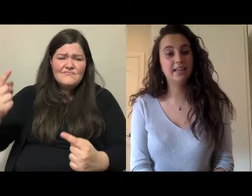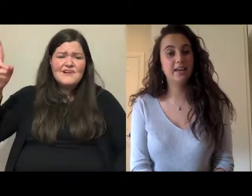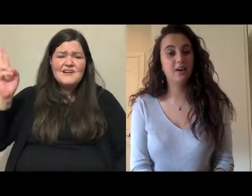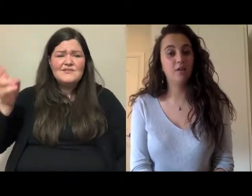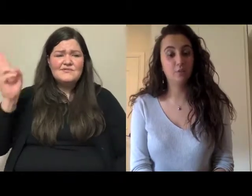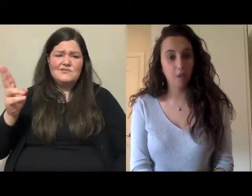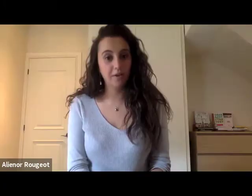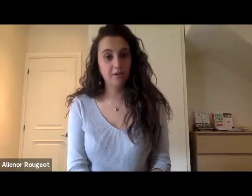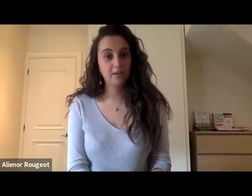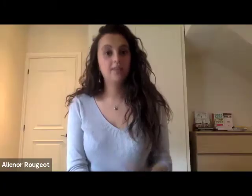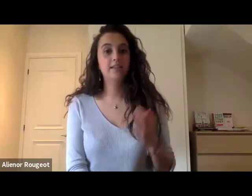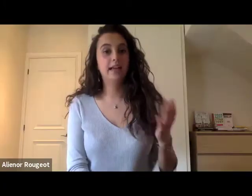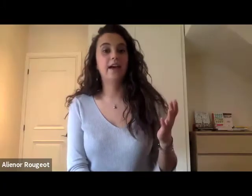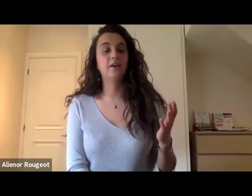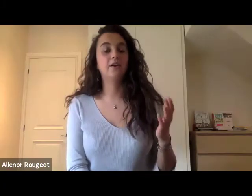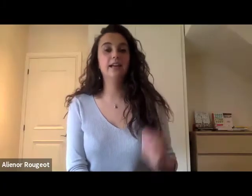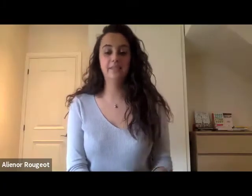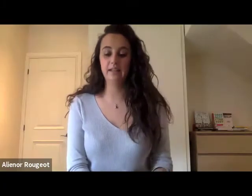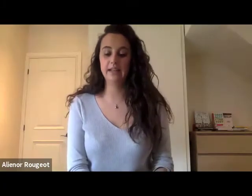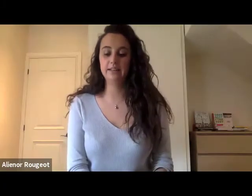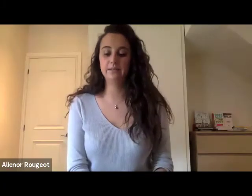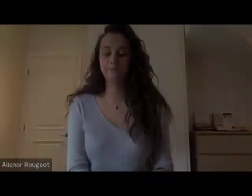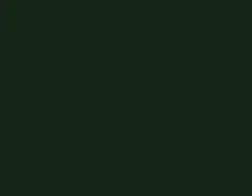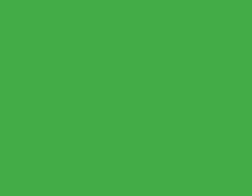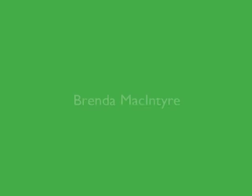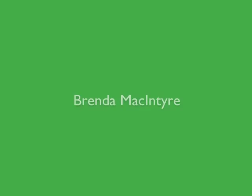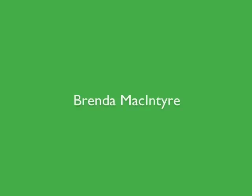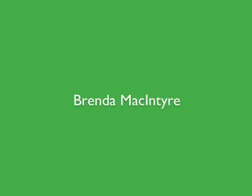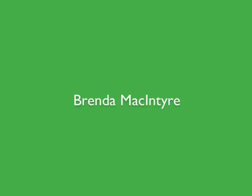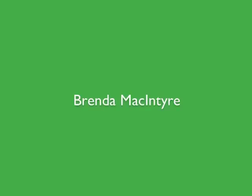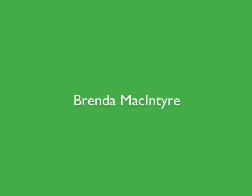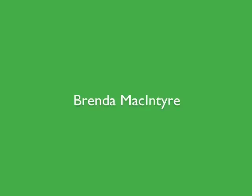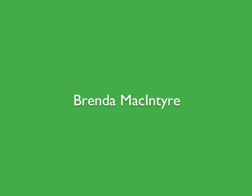taking care of the water, the air, and the land.